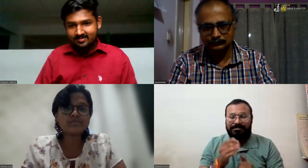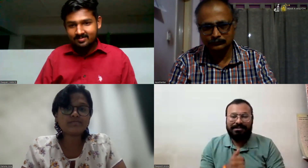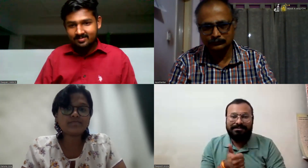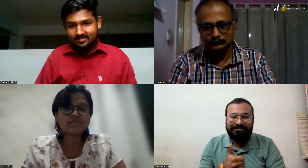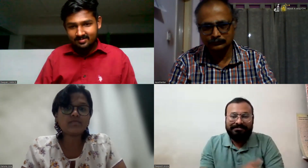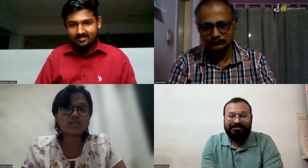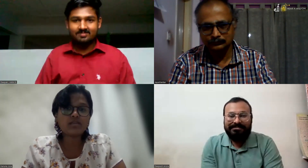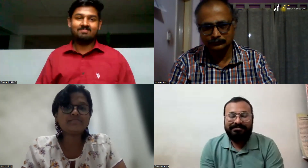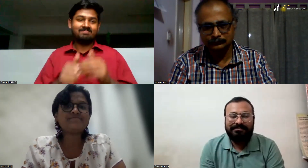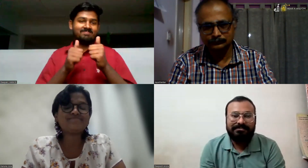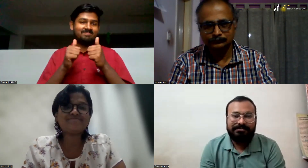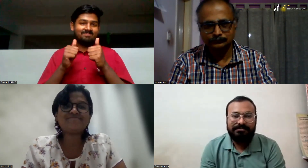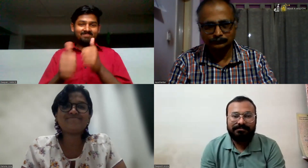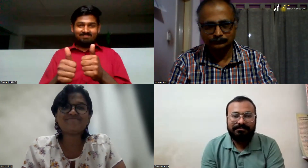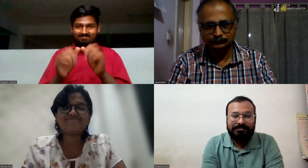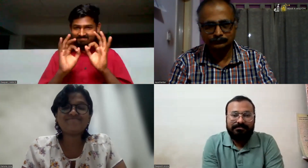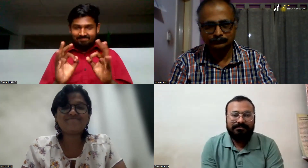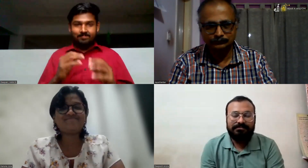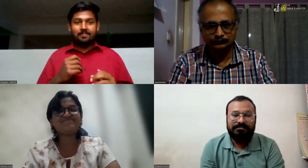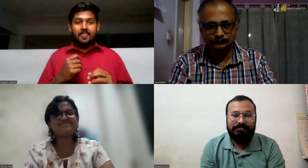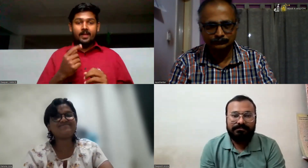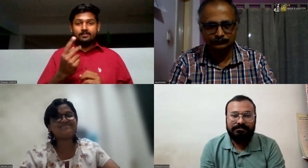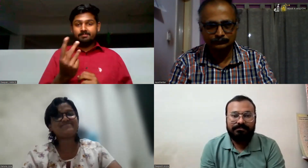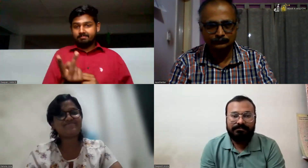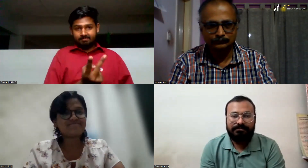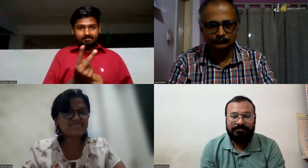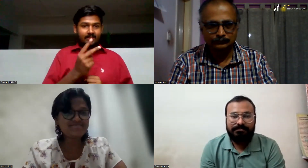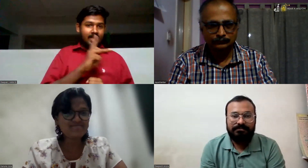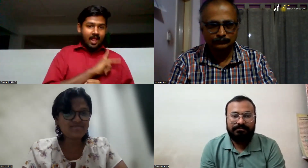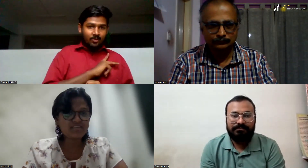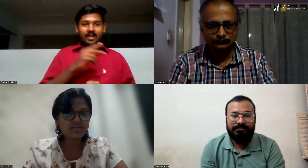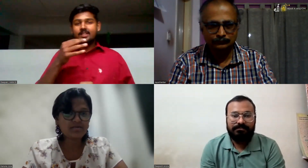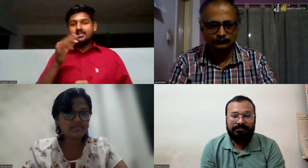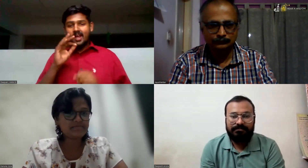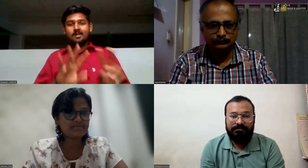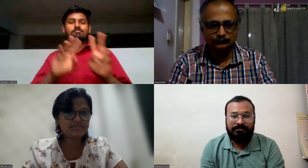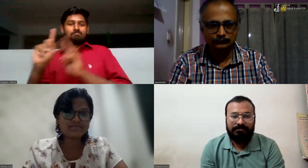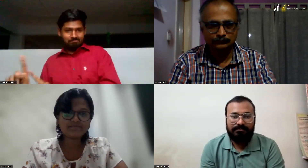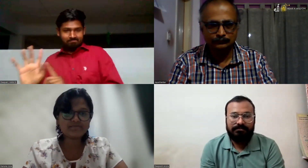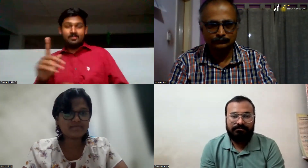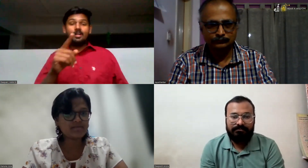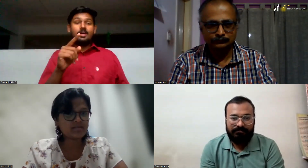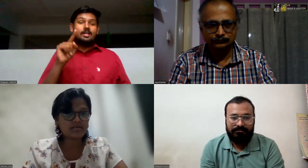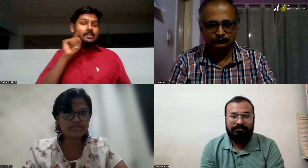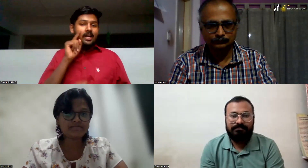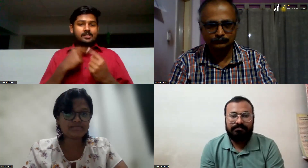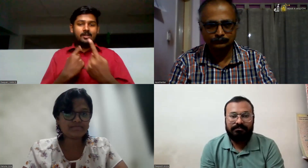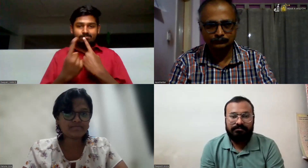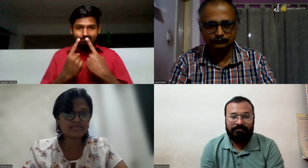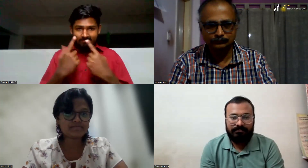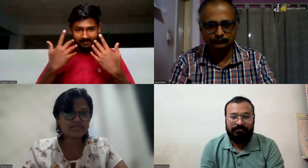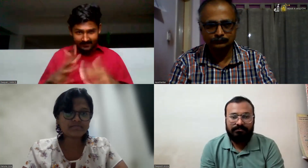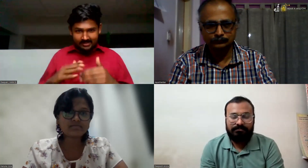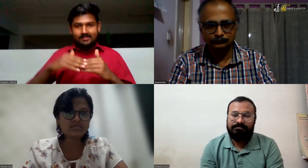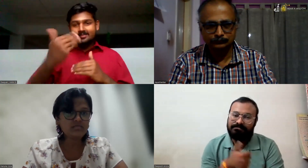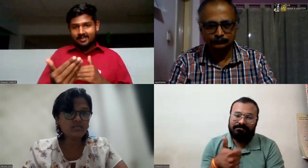in a deaf school in Ahmedabad. All right, great. Thank you. So, I will request